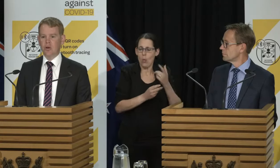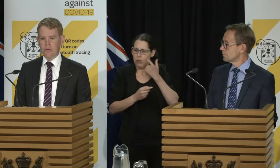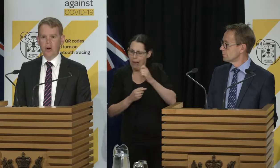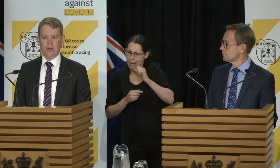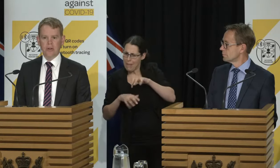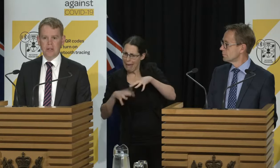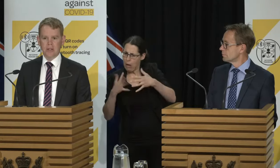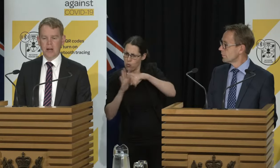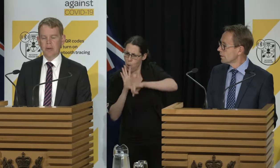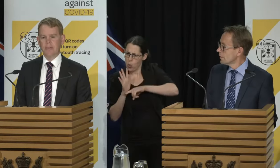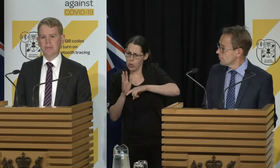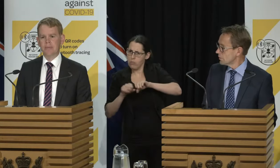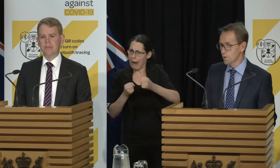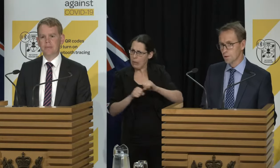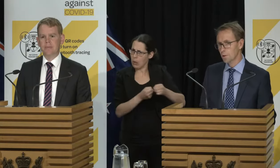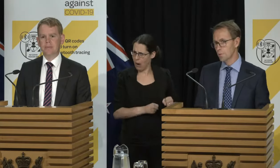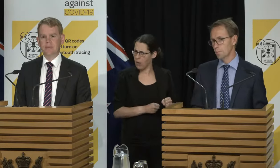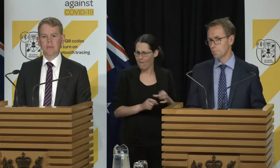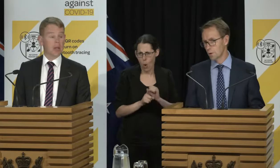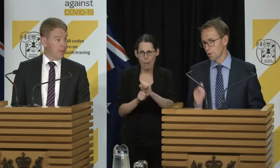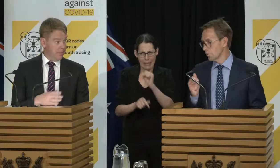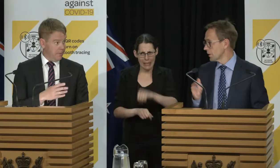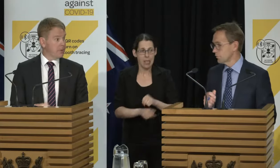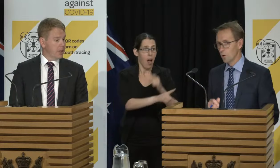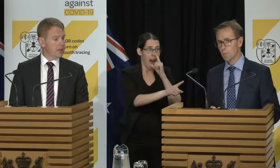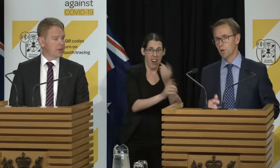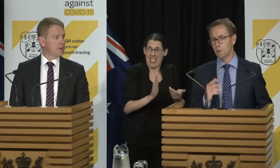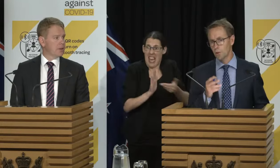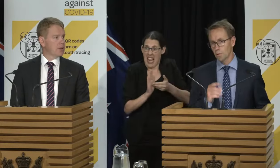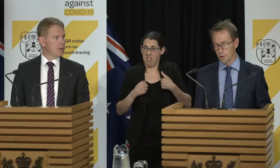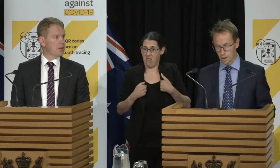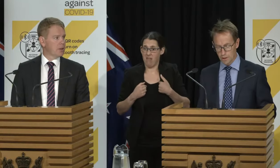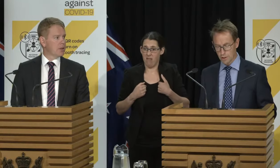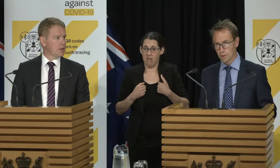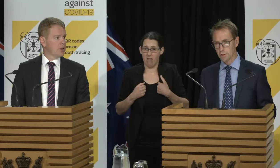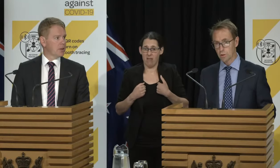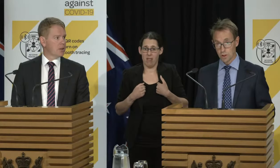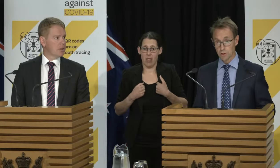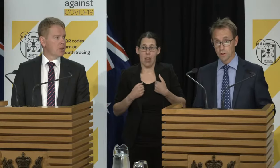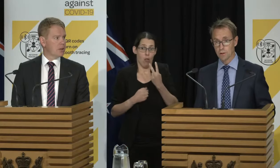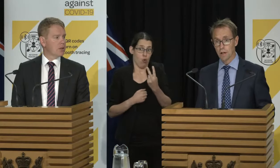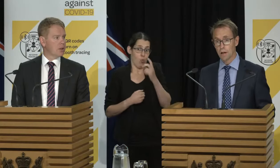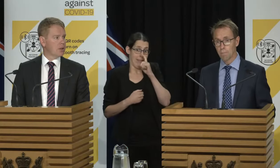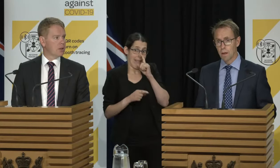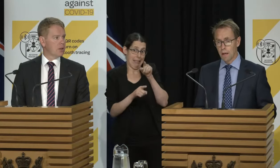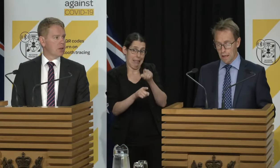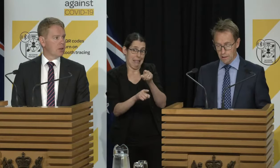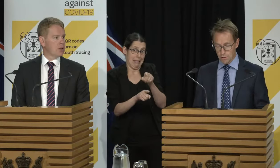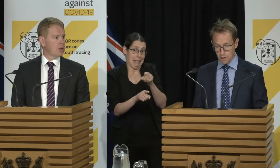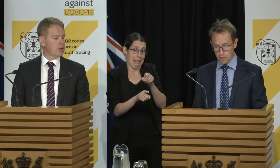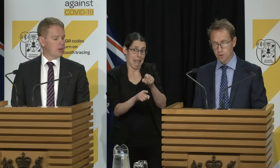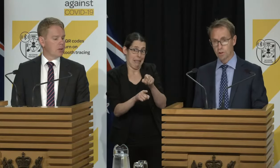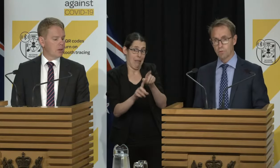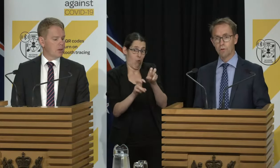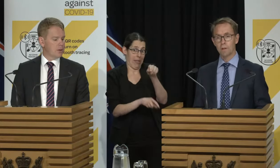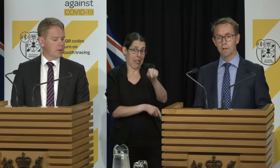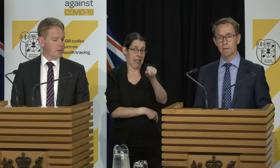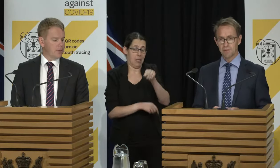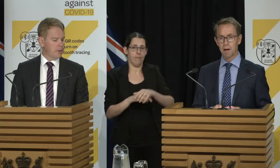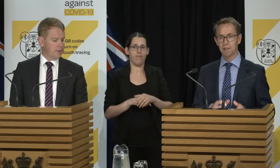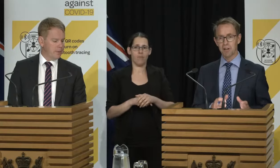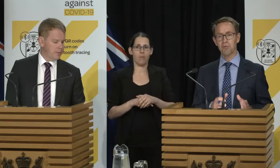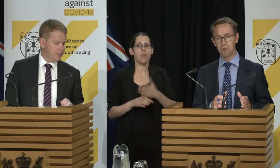we do follow those things up. Minister, could I just make a follow-up comment on the case of the two sisters? And just to confirm